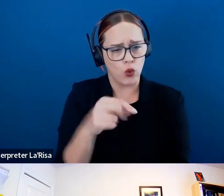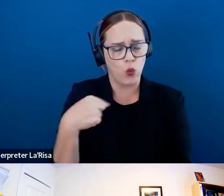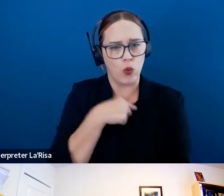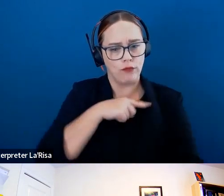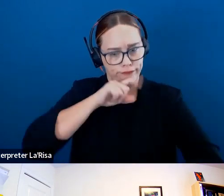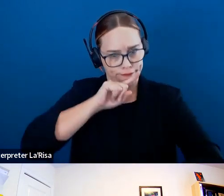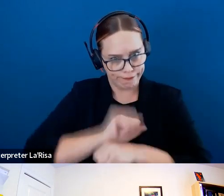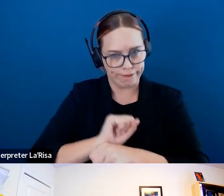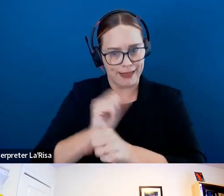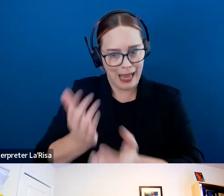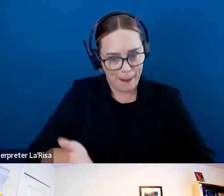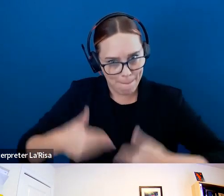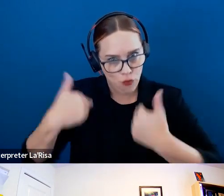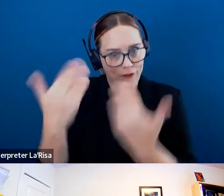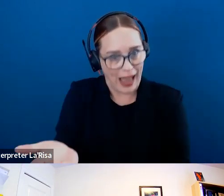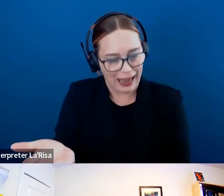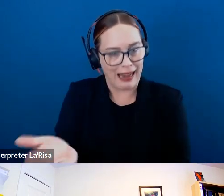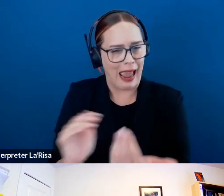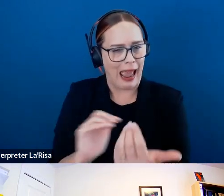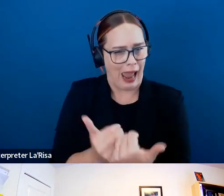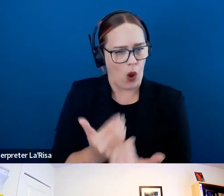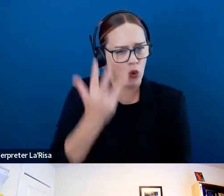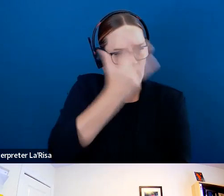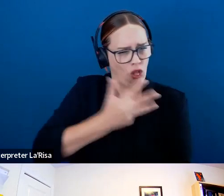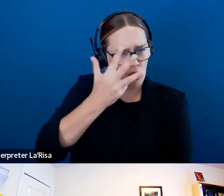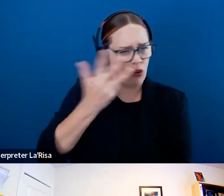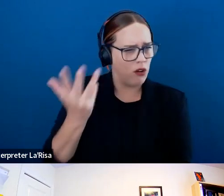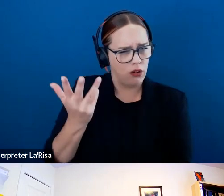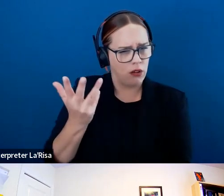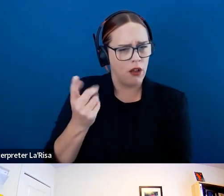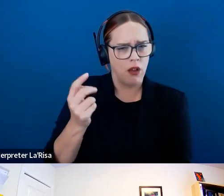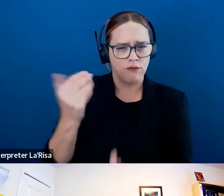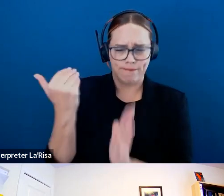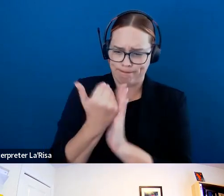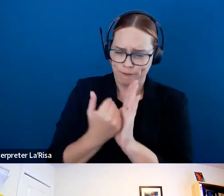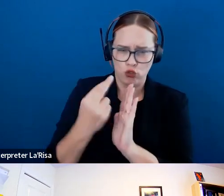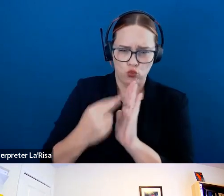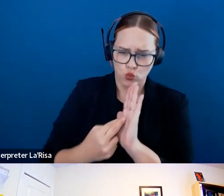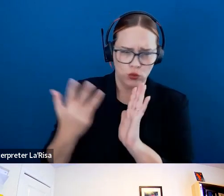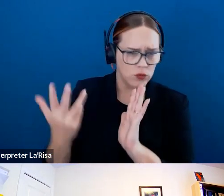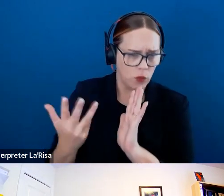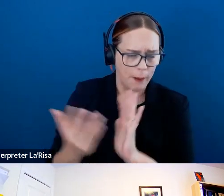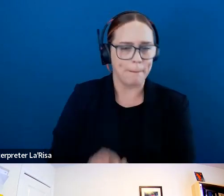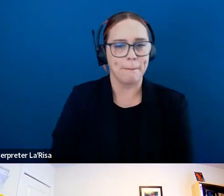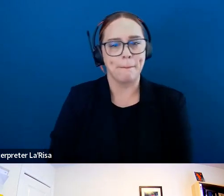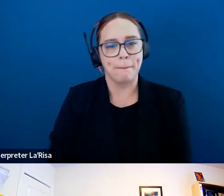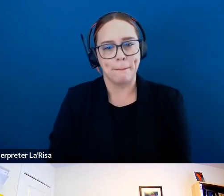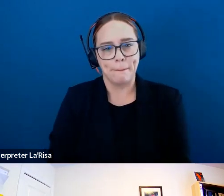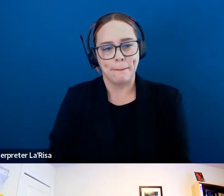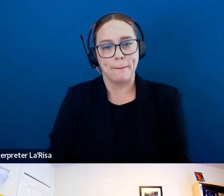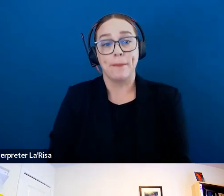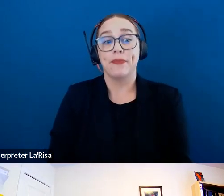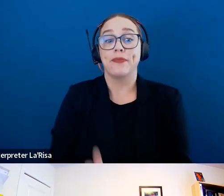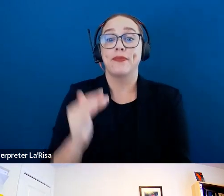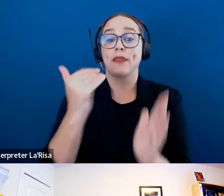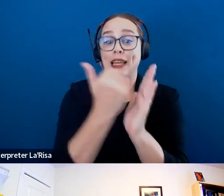services? What does that look like? What do those logistics look like? And then the fifth is